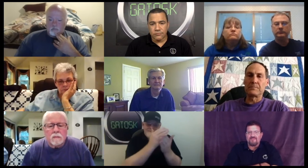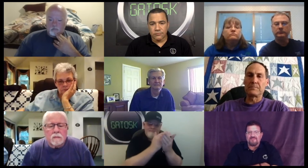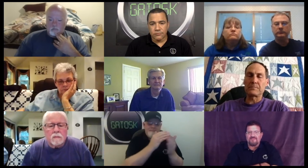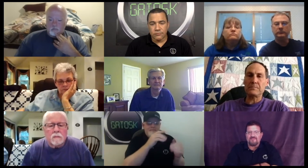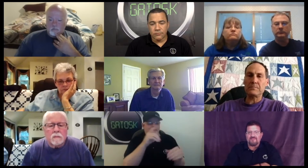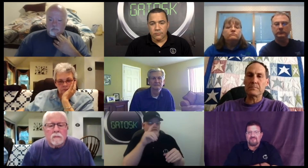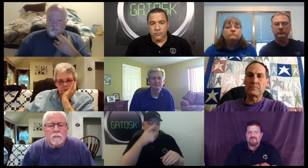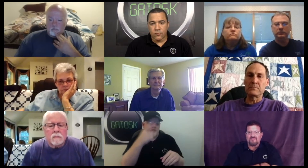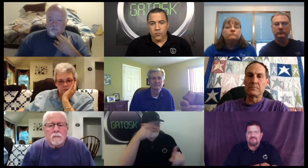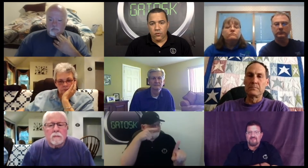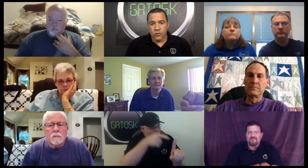In AR, we could set up